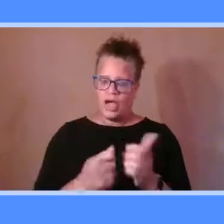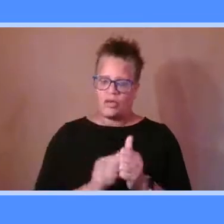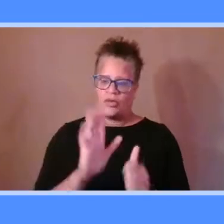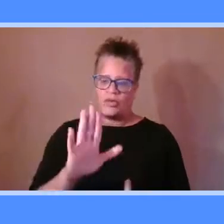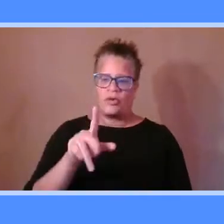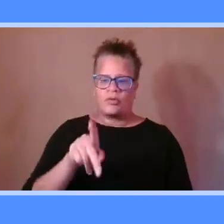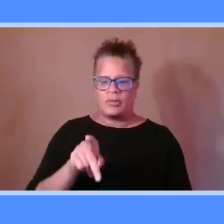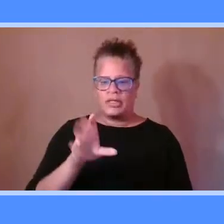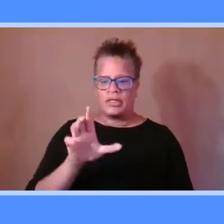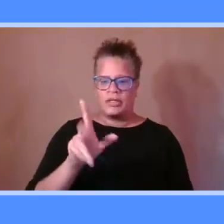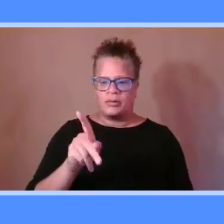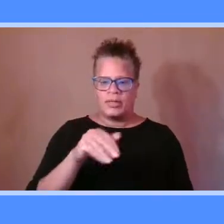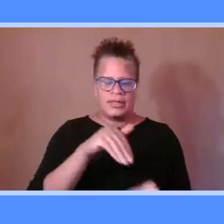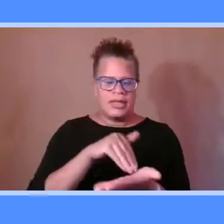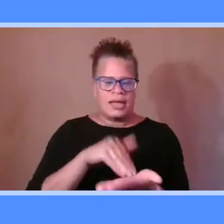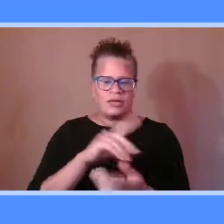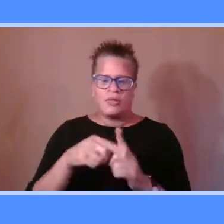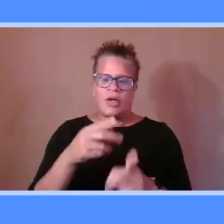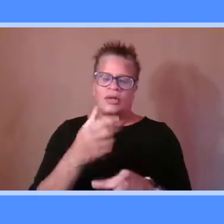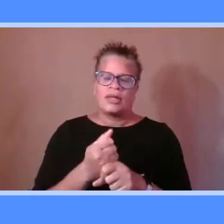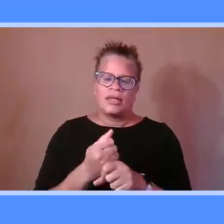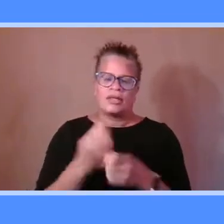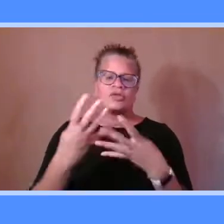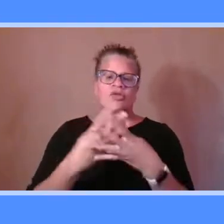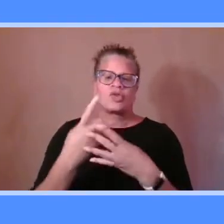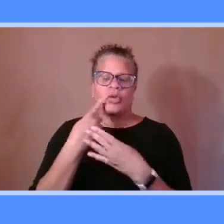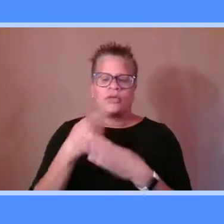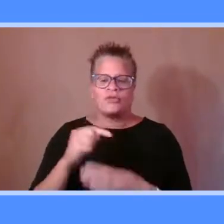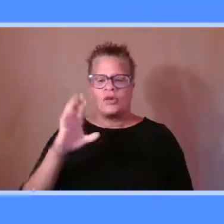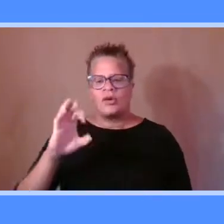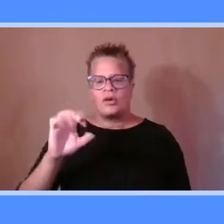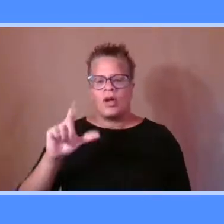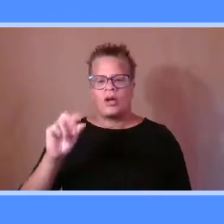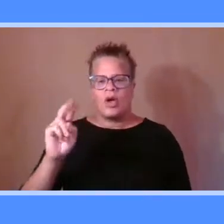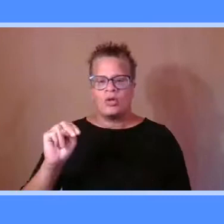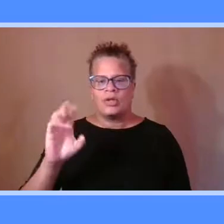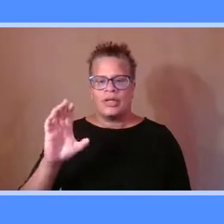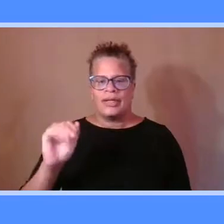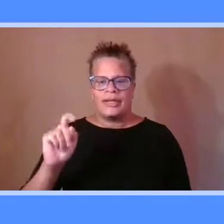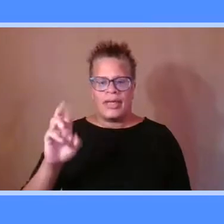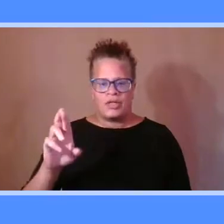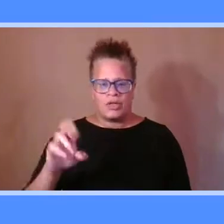care doctor about getting screened for colon cancer. Now,